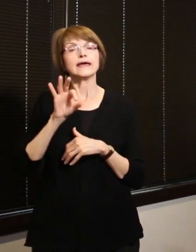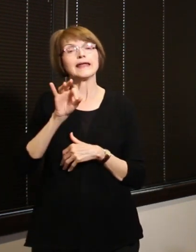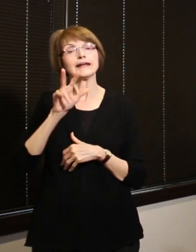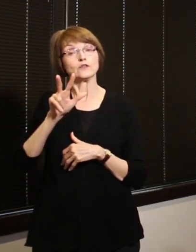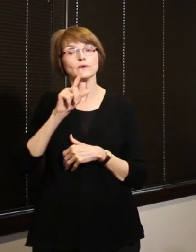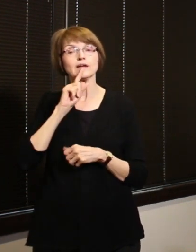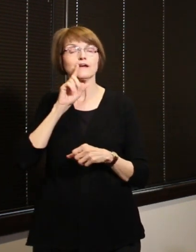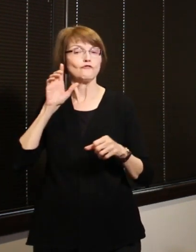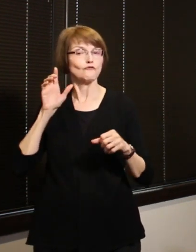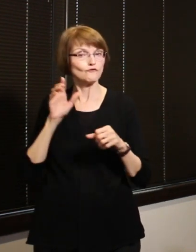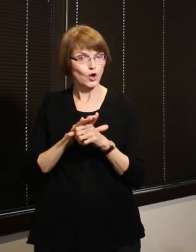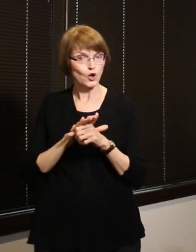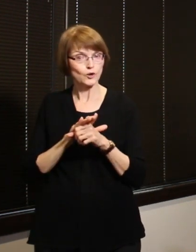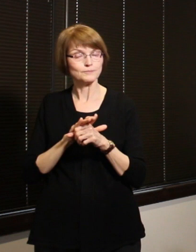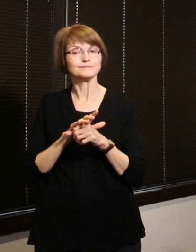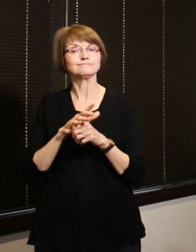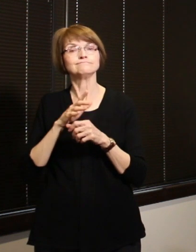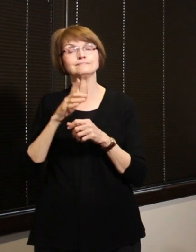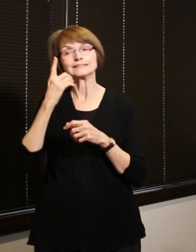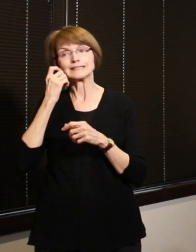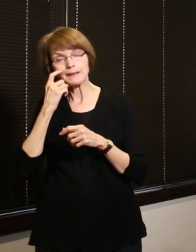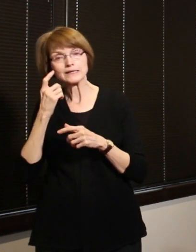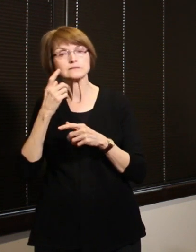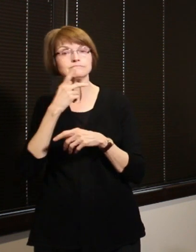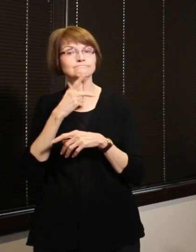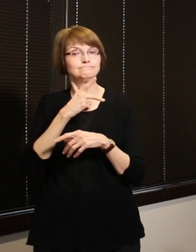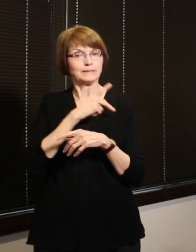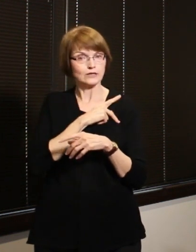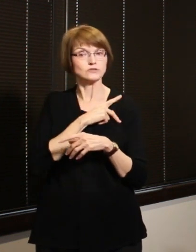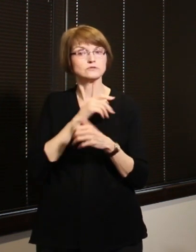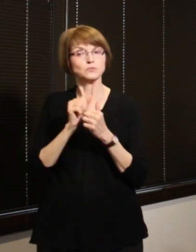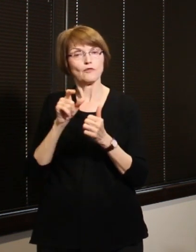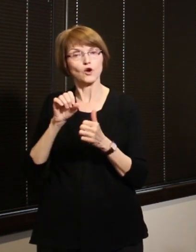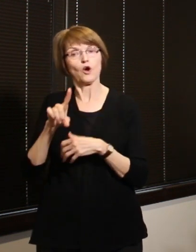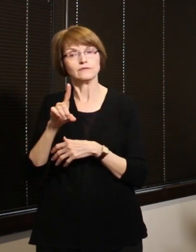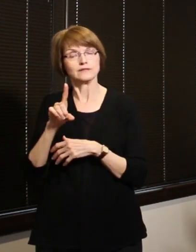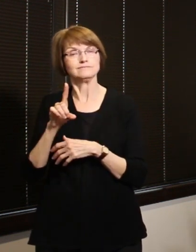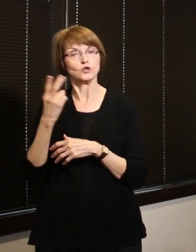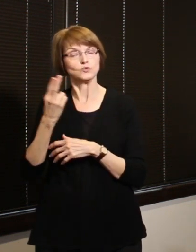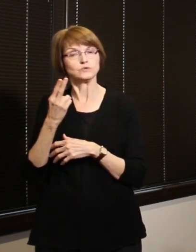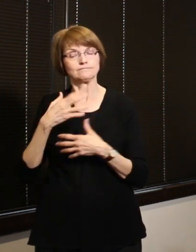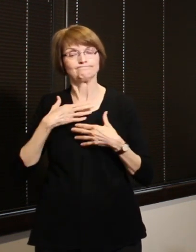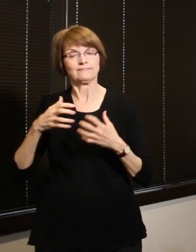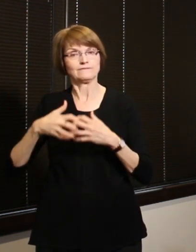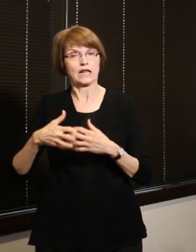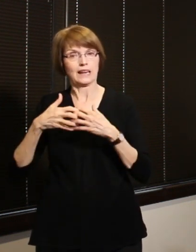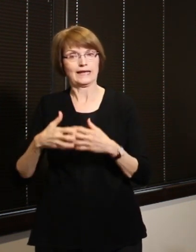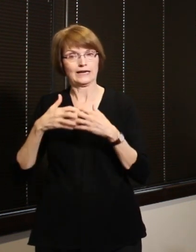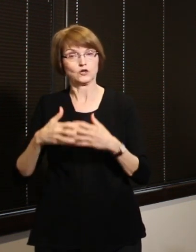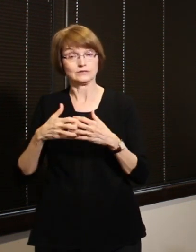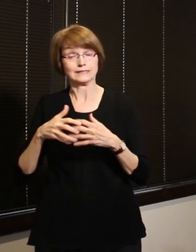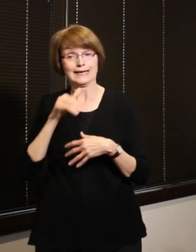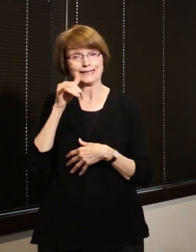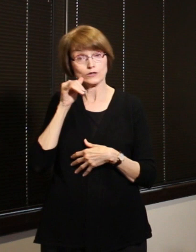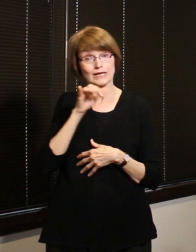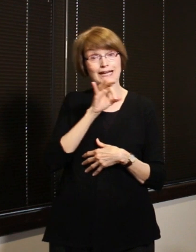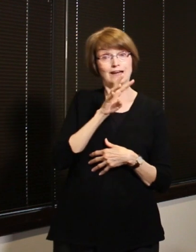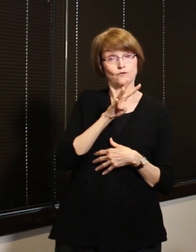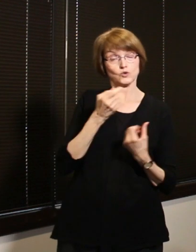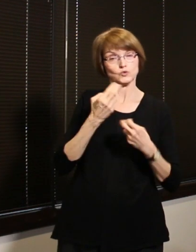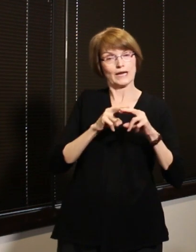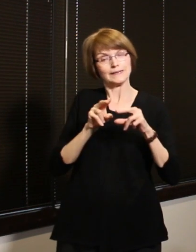93 confirmed COVID or suspected COVID patients on ventilators, which is down slightly from 94